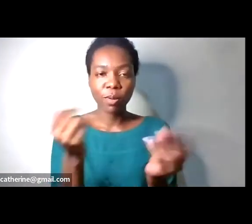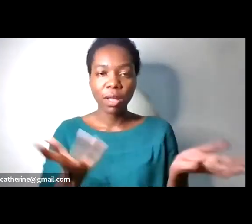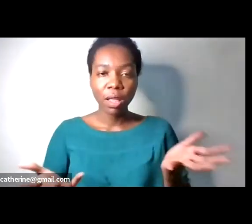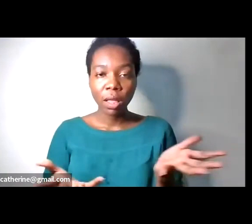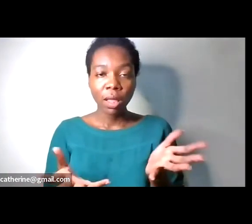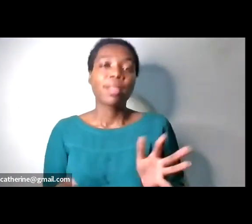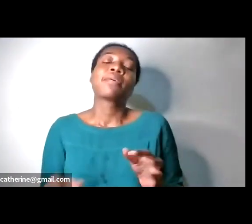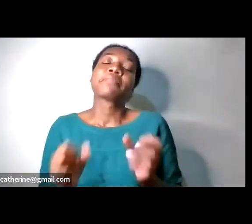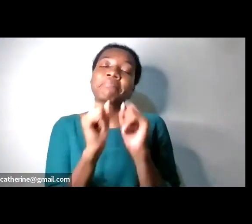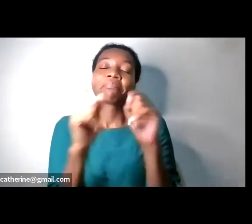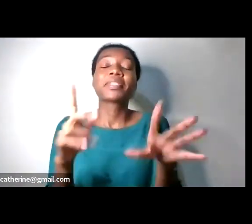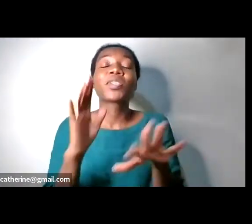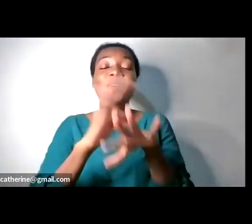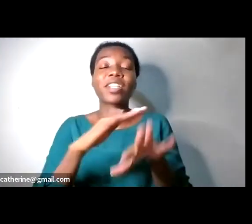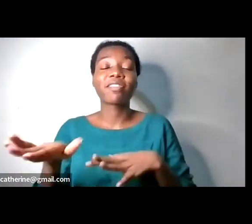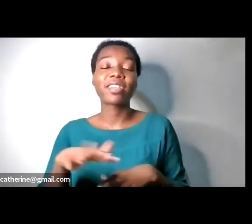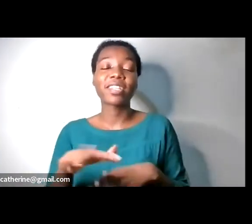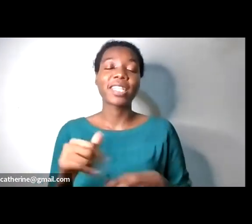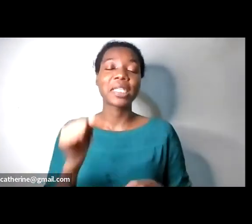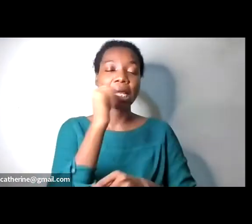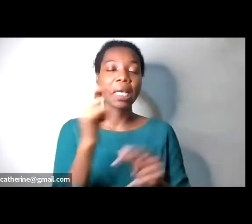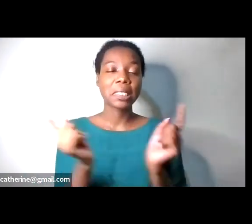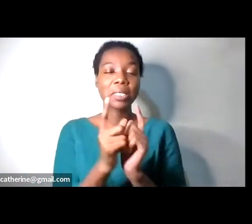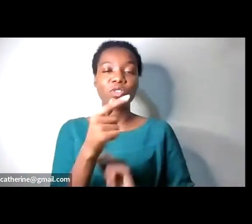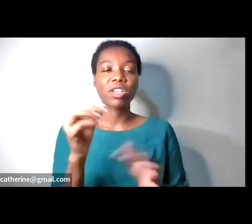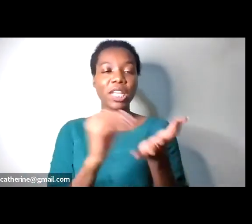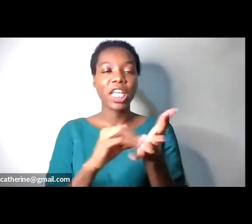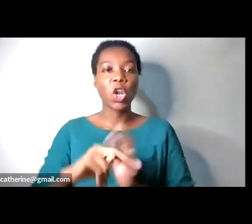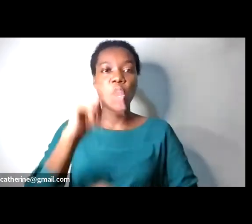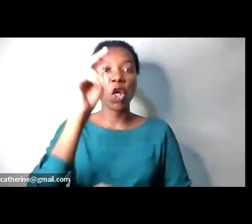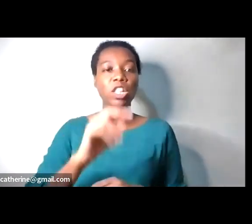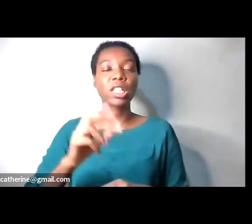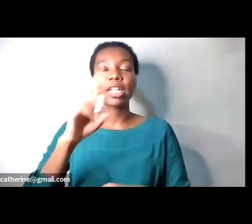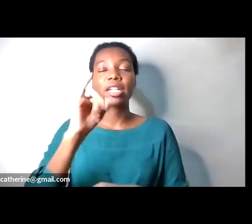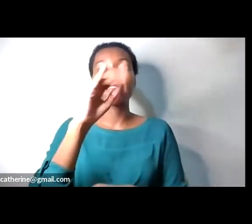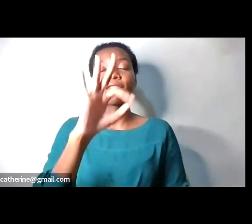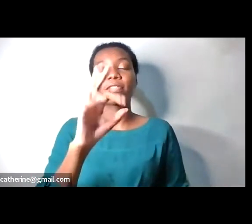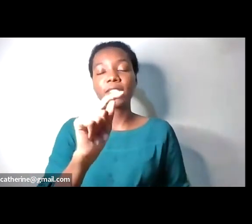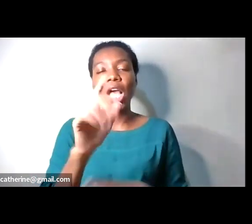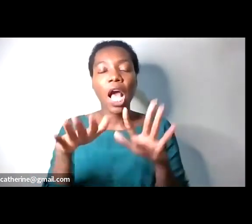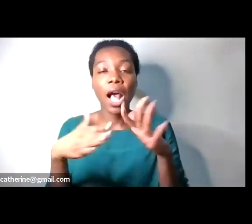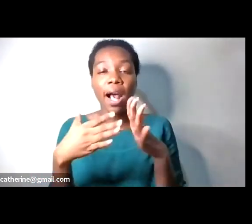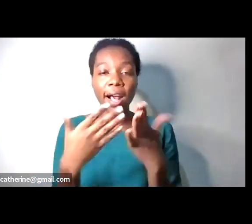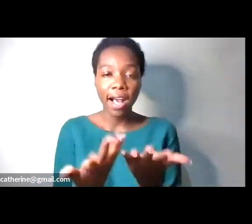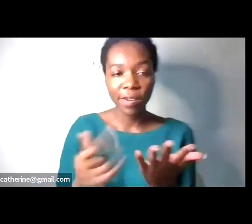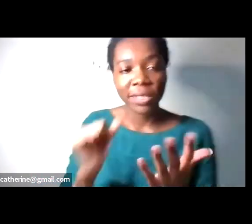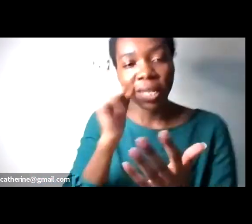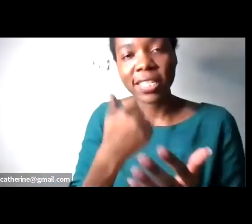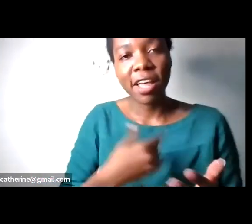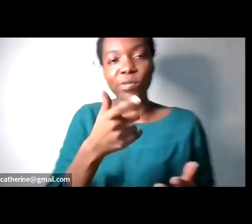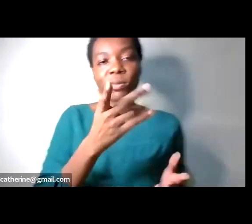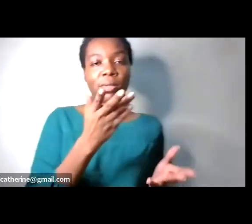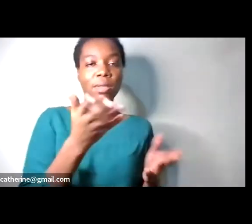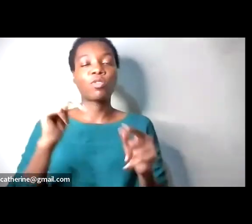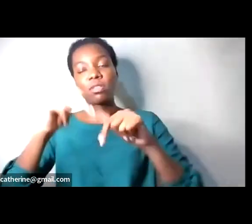evening, Zipporah Meto as well. It's good to see you. How is North Rift? It's really nice to have you here this